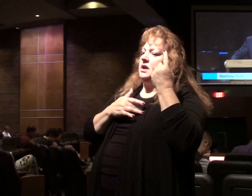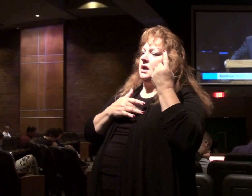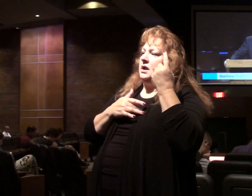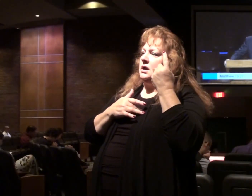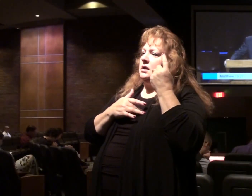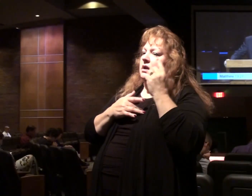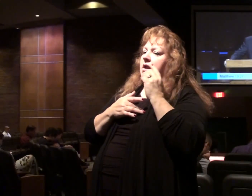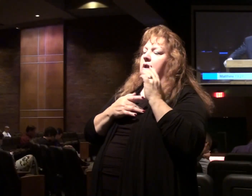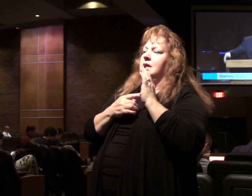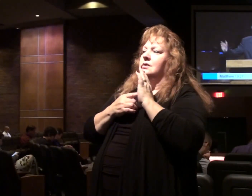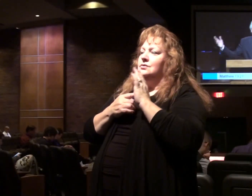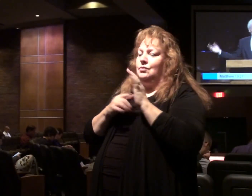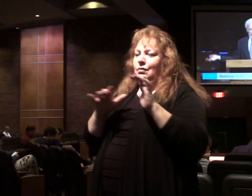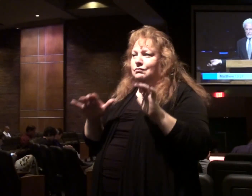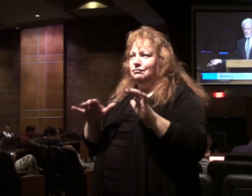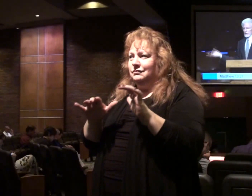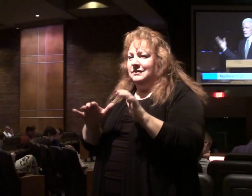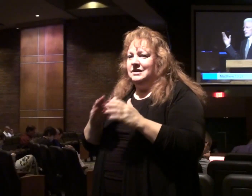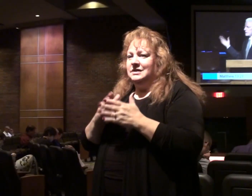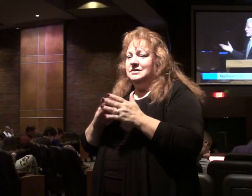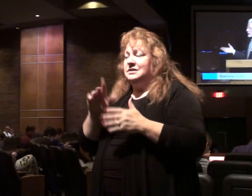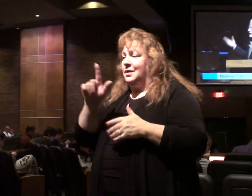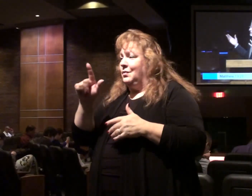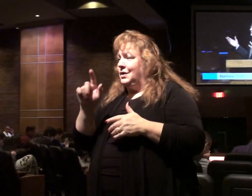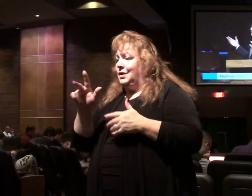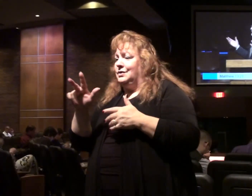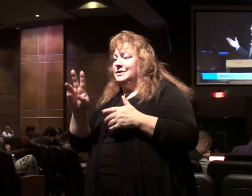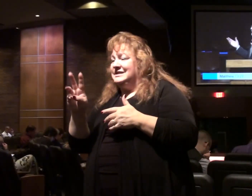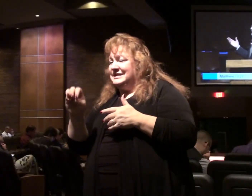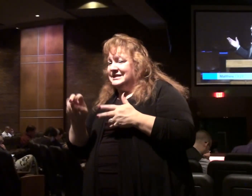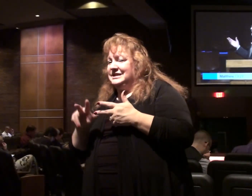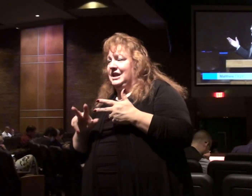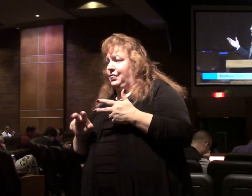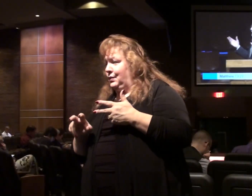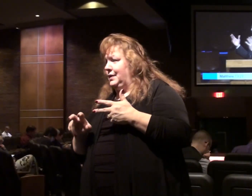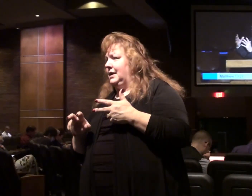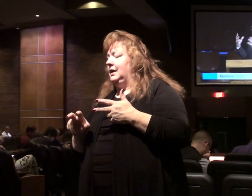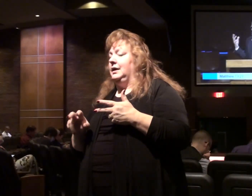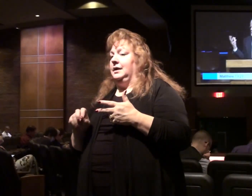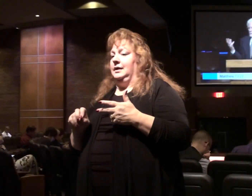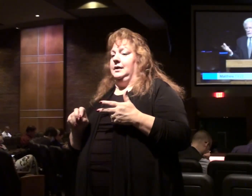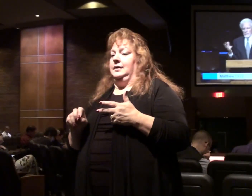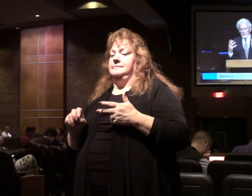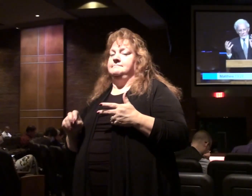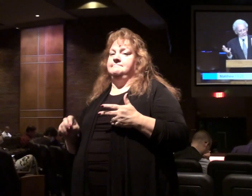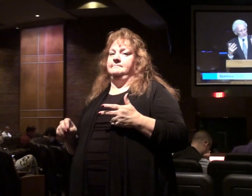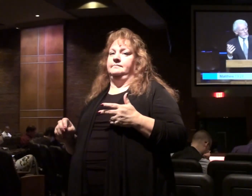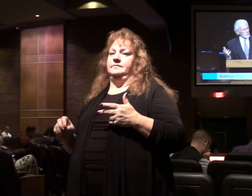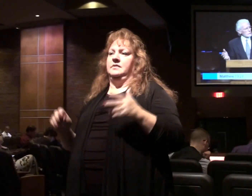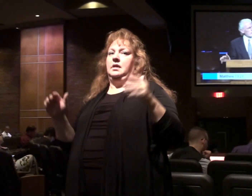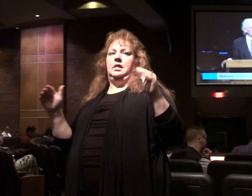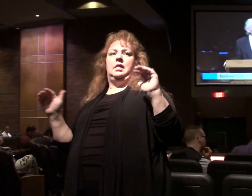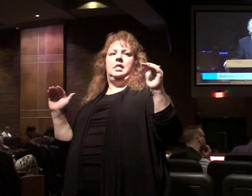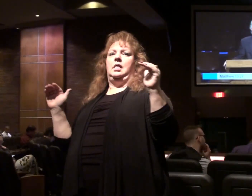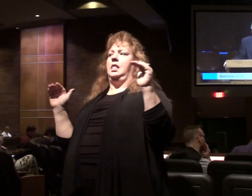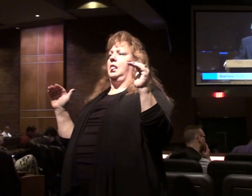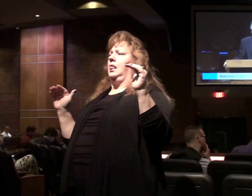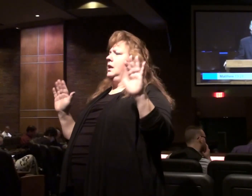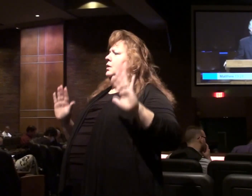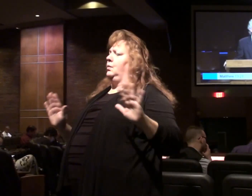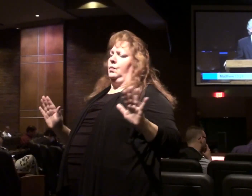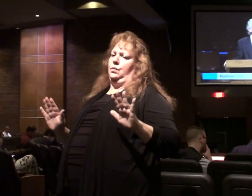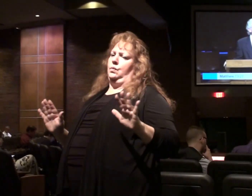bears fruit. Some 100-fold, some 60, some 30. Now again, we don't necessarily compare ourselves with each other.